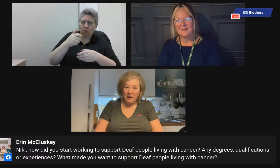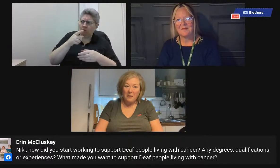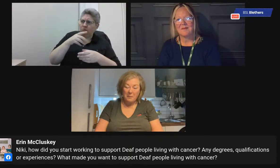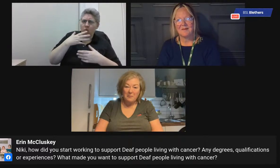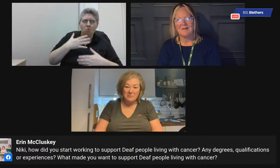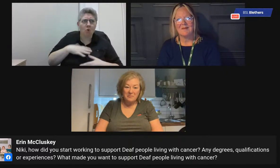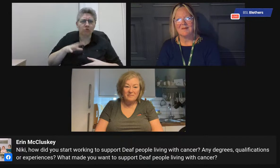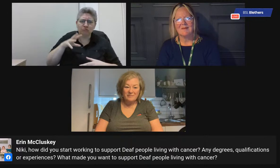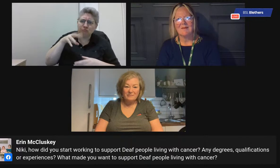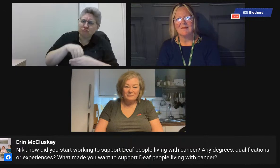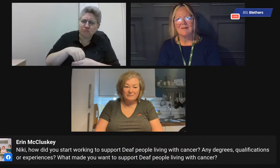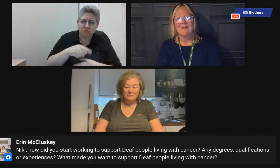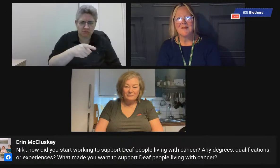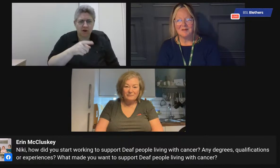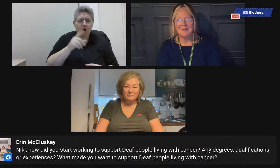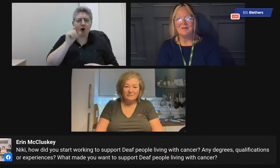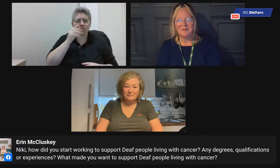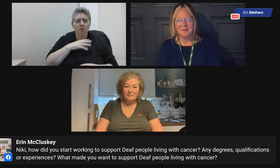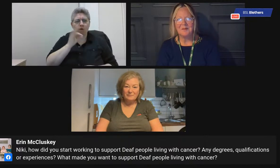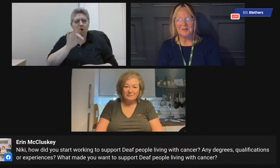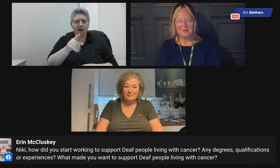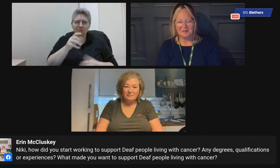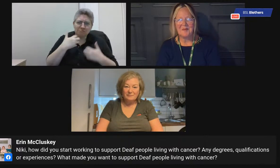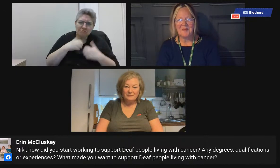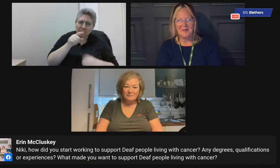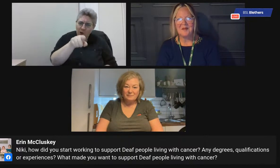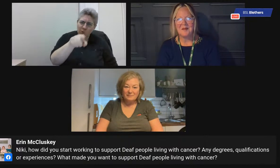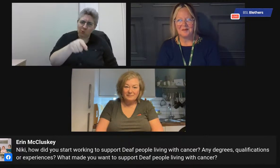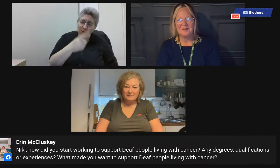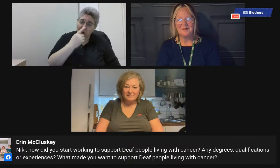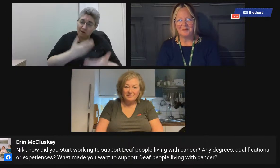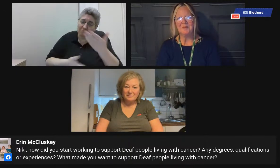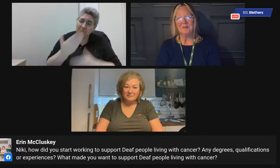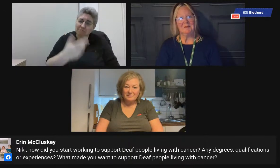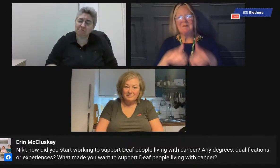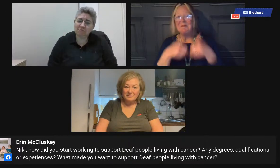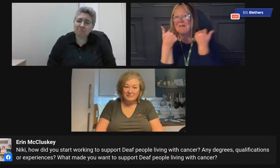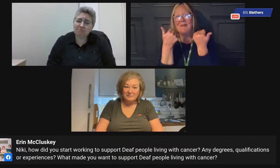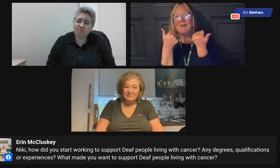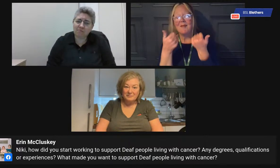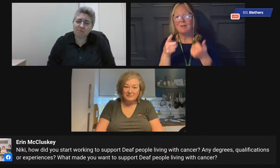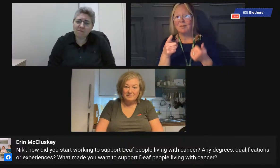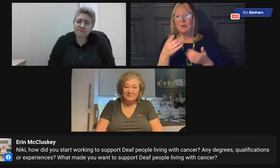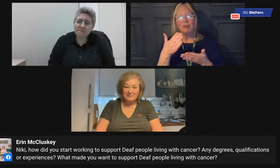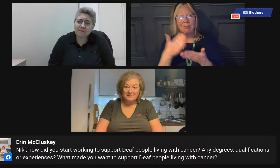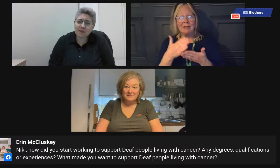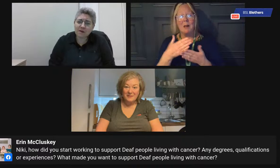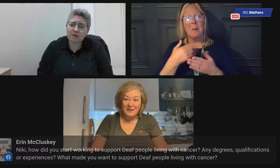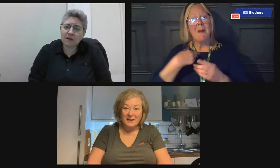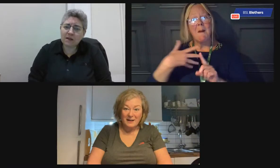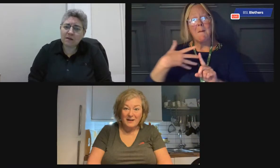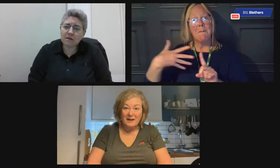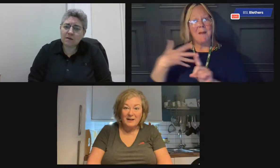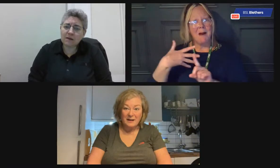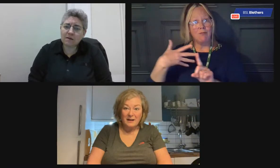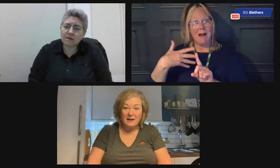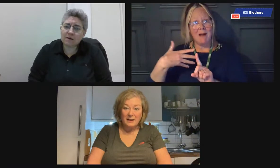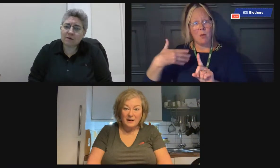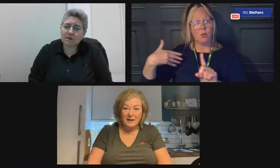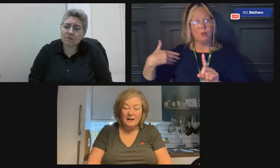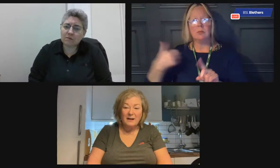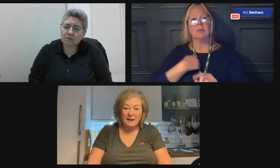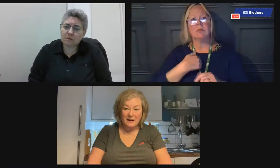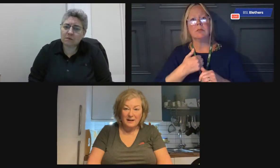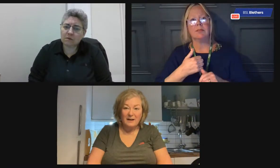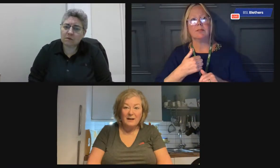specific degrees or qualifications, or was it a specific experience that made you want to get involved in that kind of work?